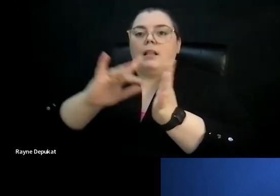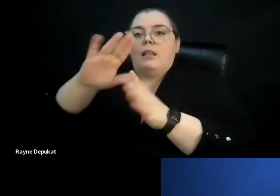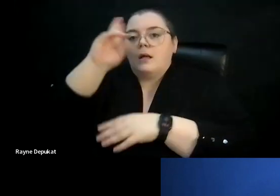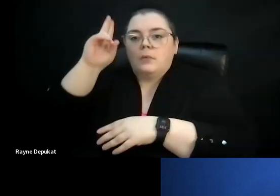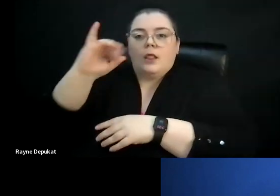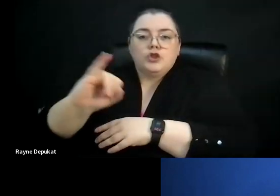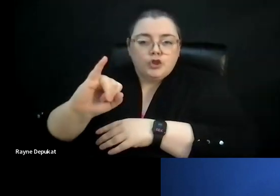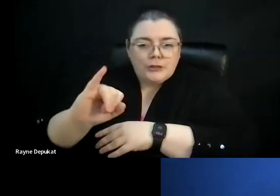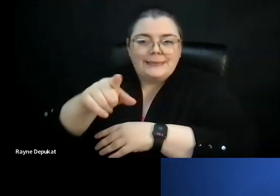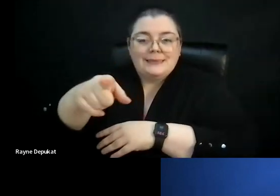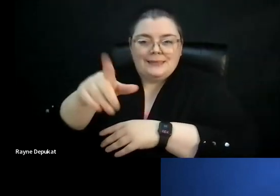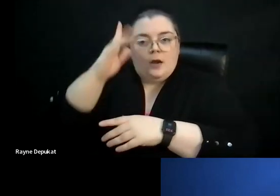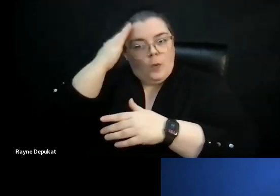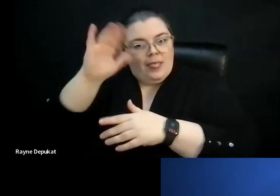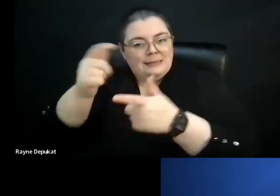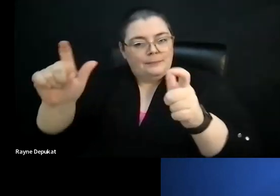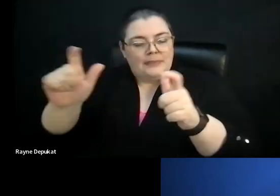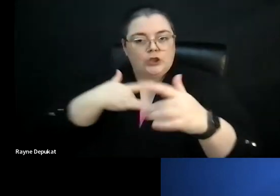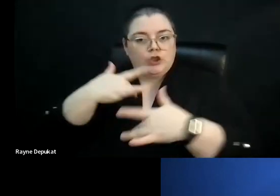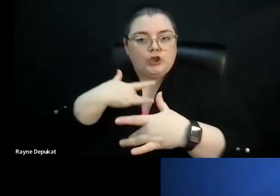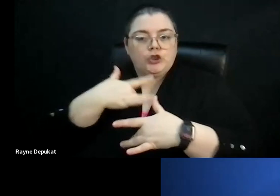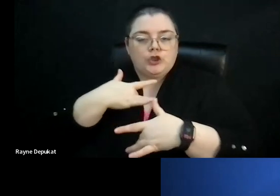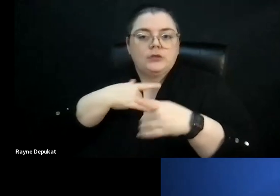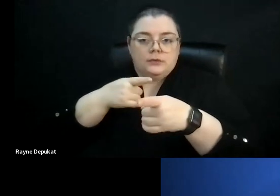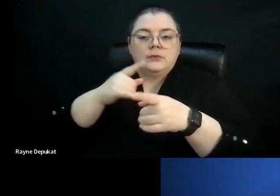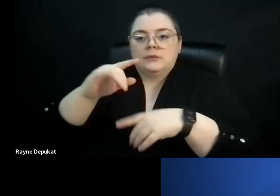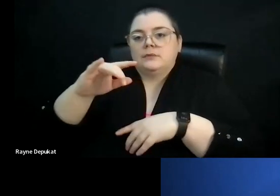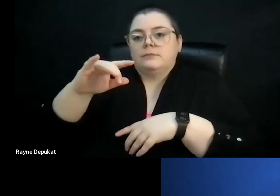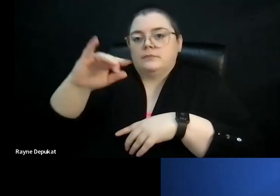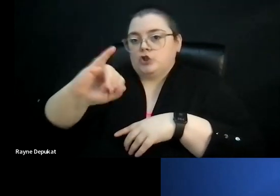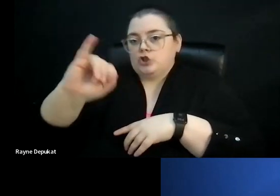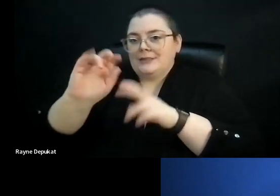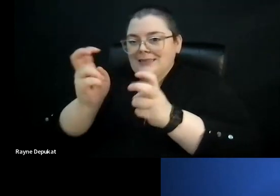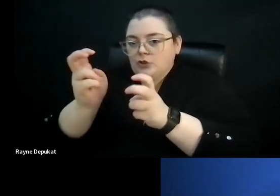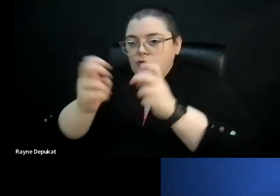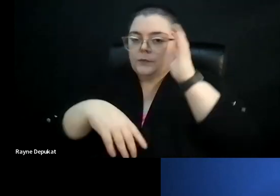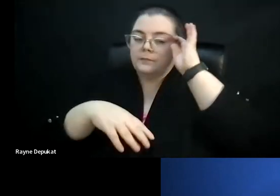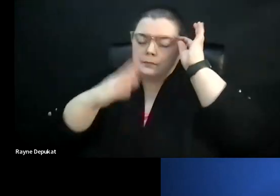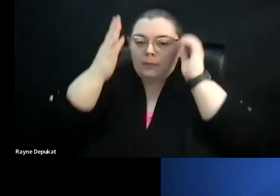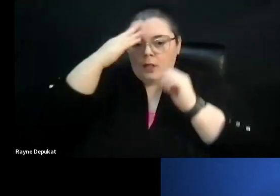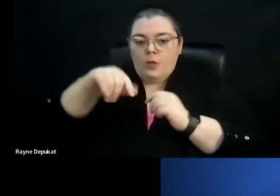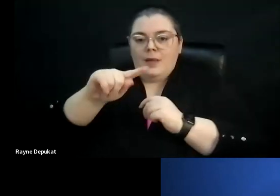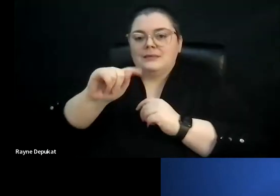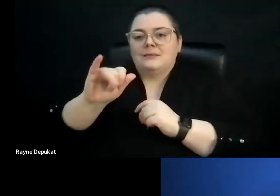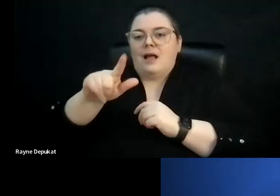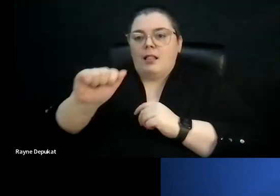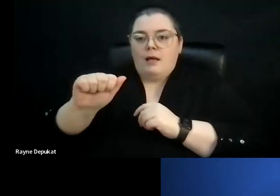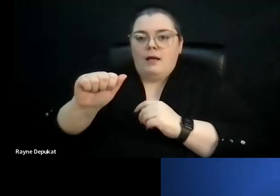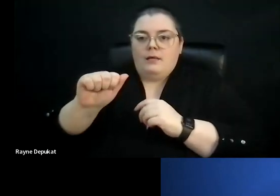Like DCYF instances, medical, hospital, insurances. We know that this is a big concern in terms of our community, especially